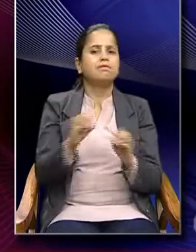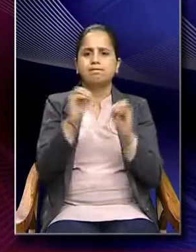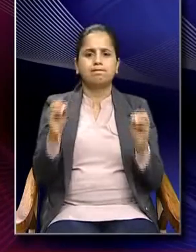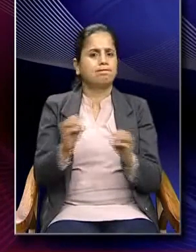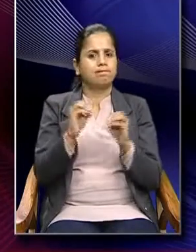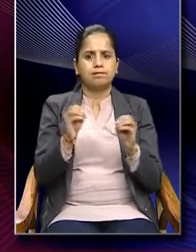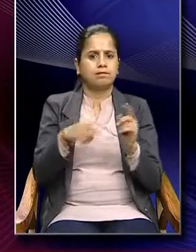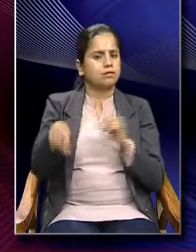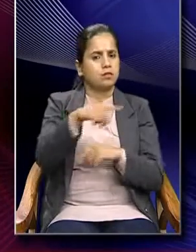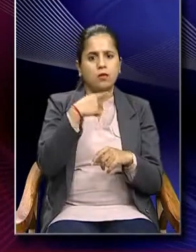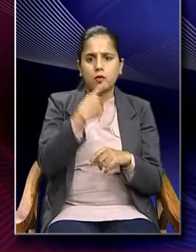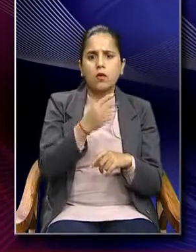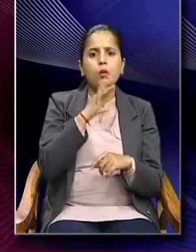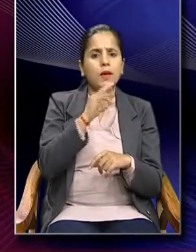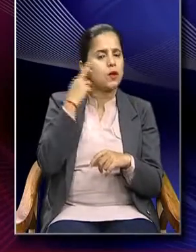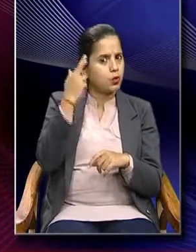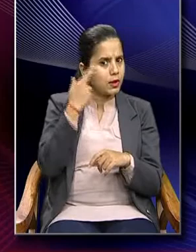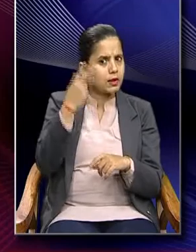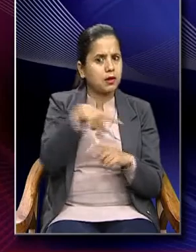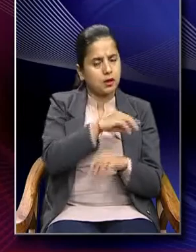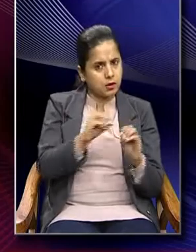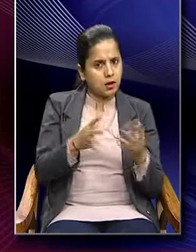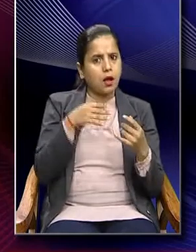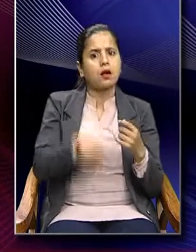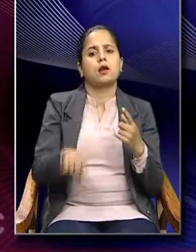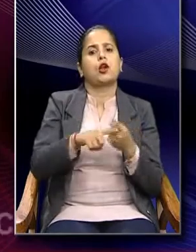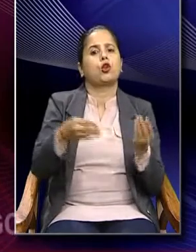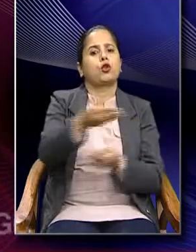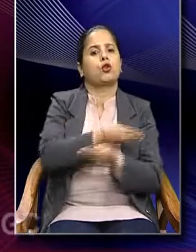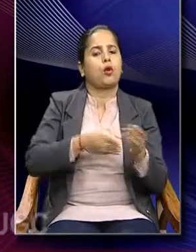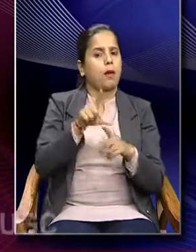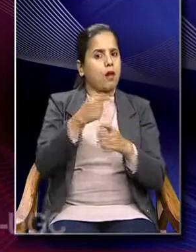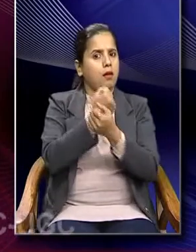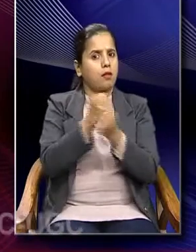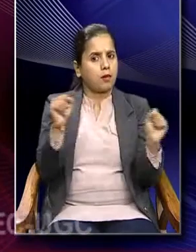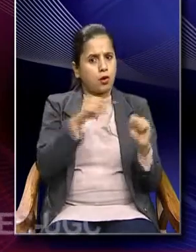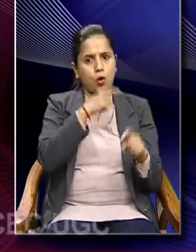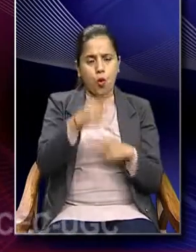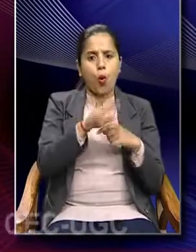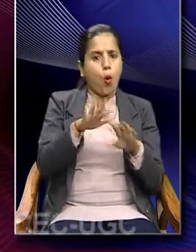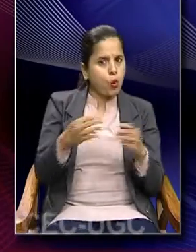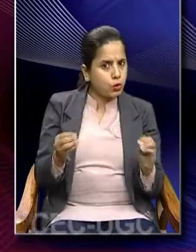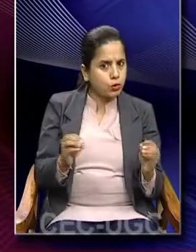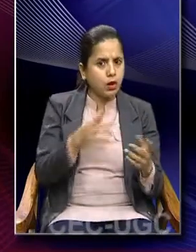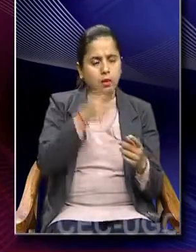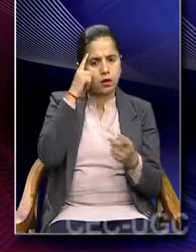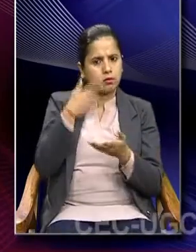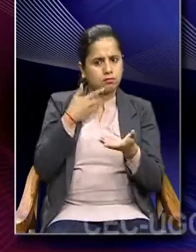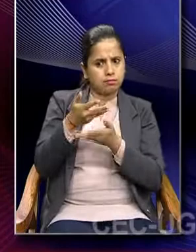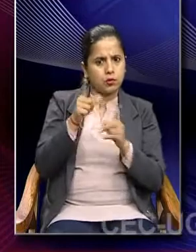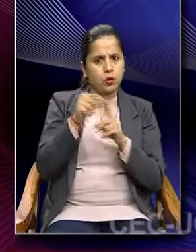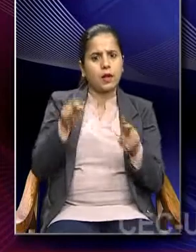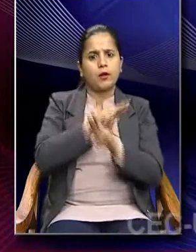is not because of the reason that they have started economic liberalization late, or they have started dealing with